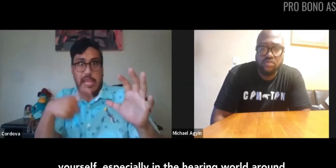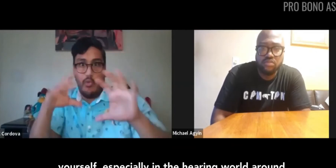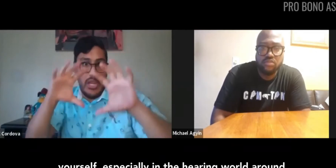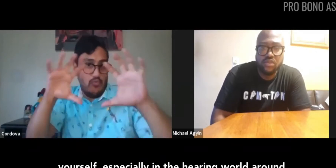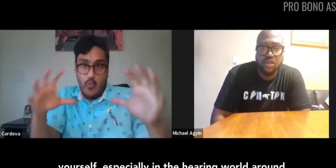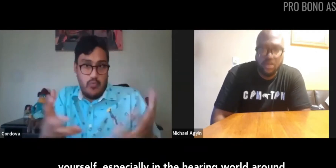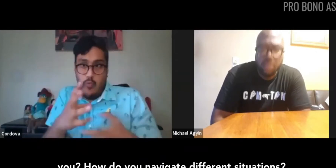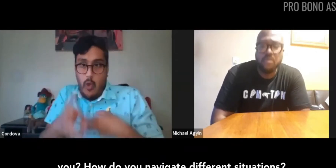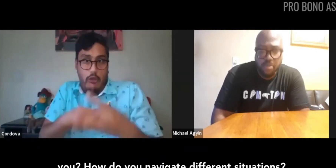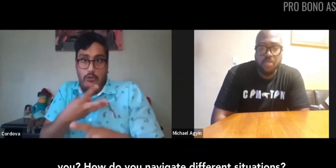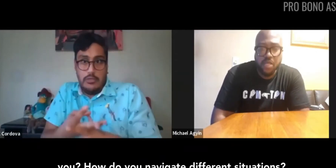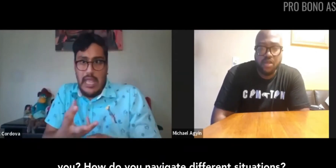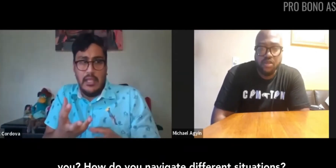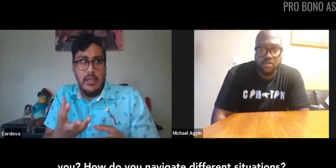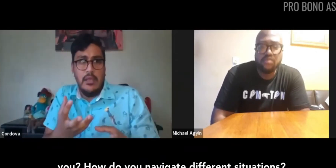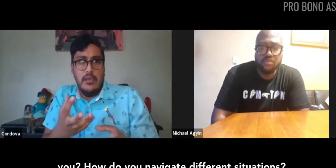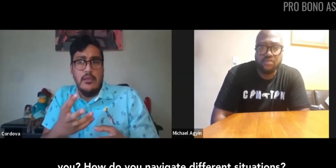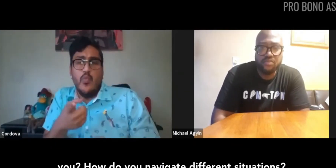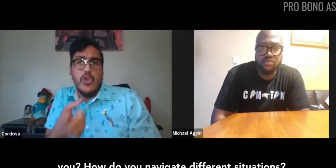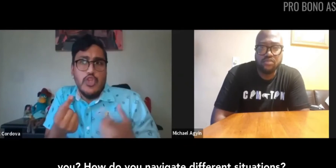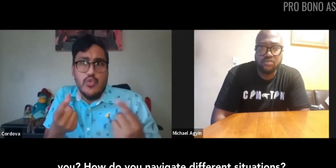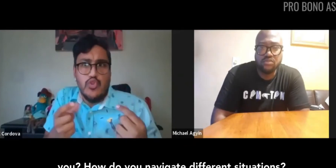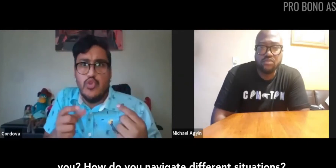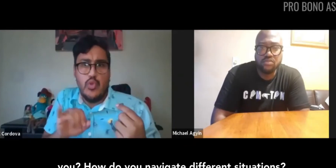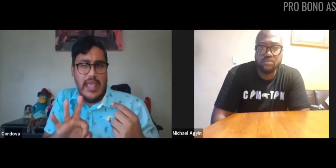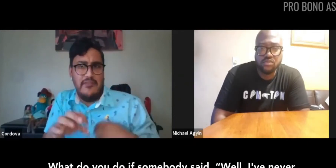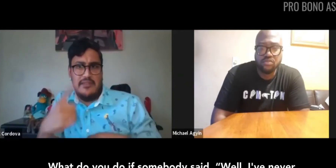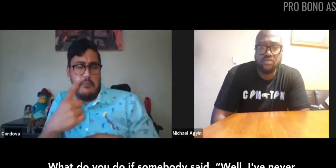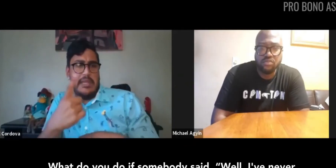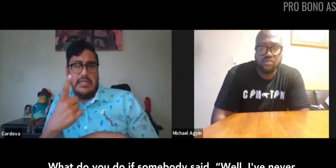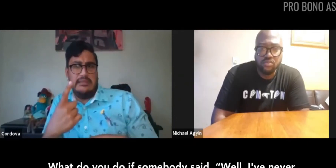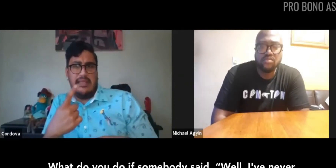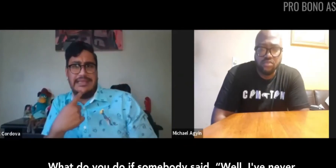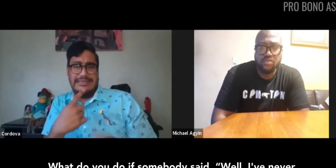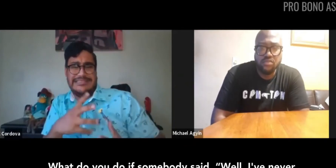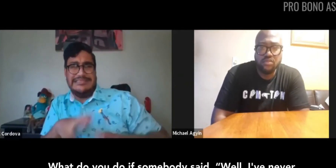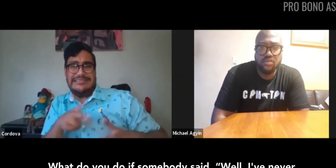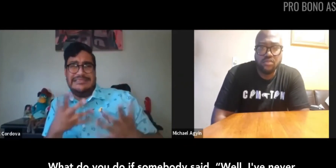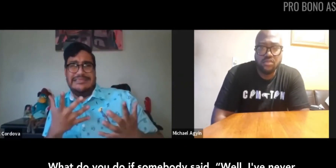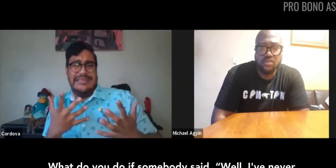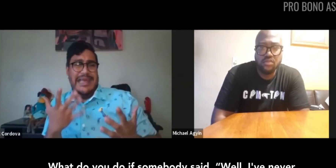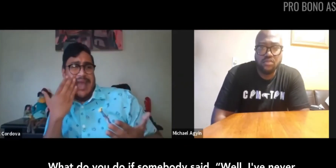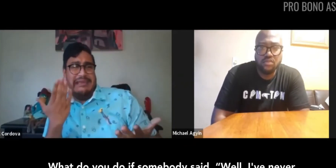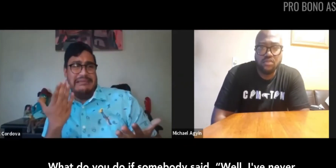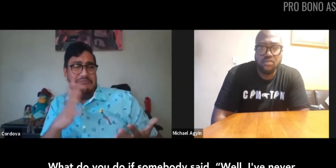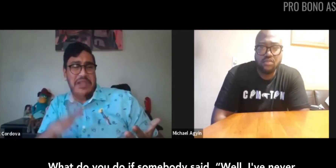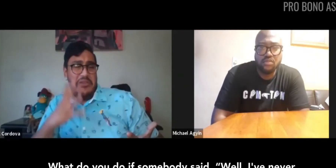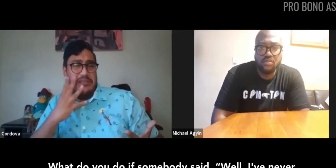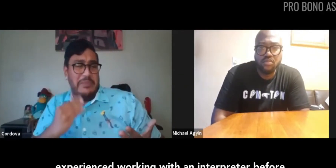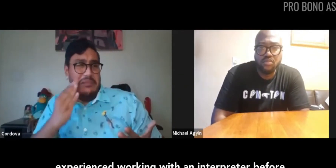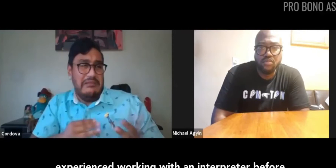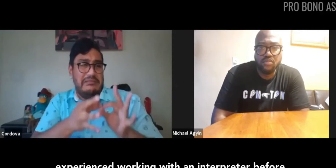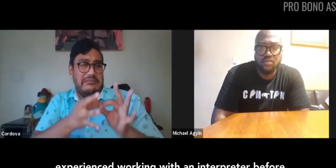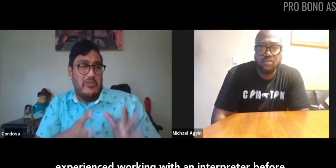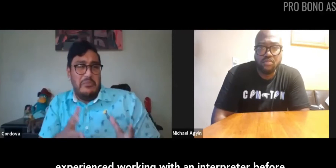especially in the hearing world around you? How do you navigate different situations? What do you do if somebody said, well, I've